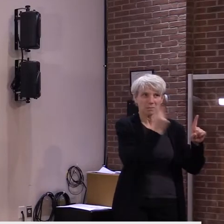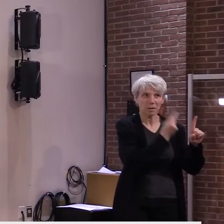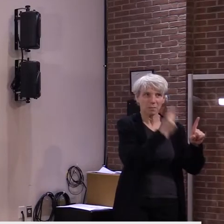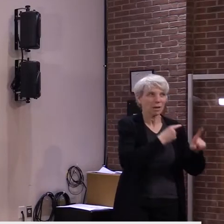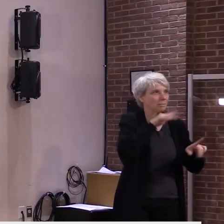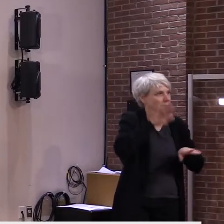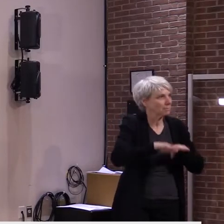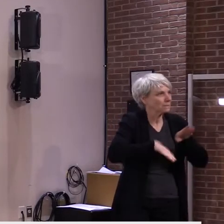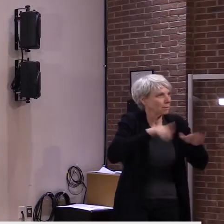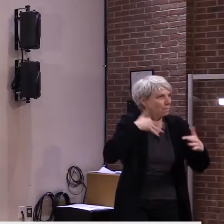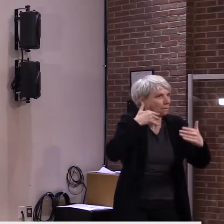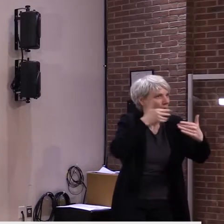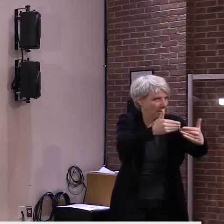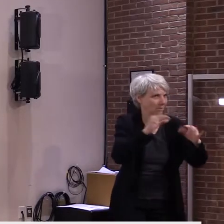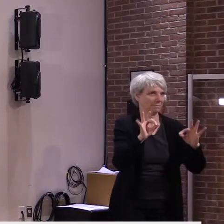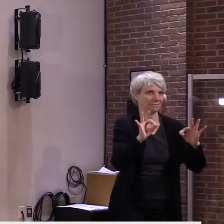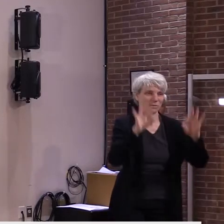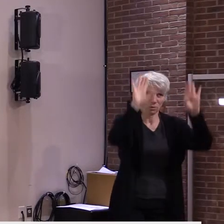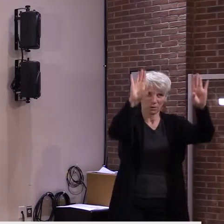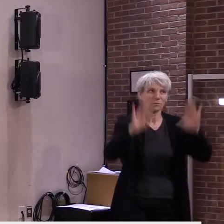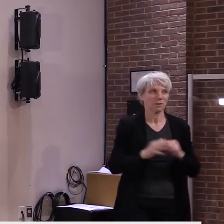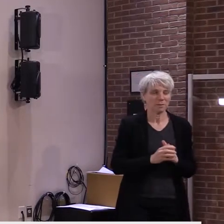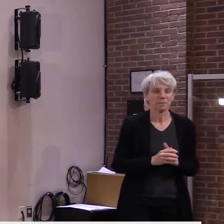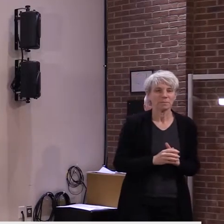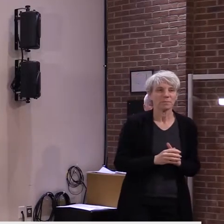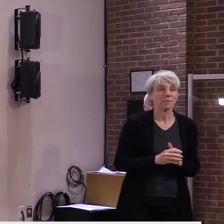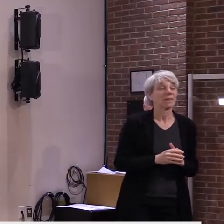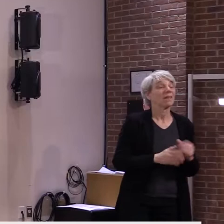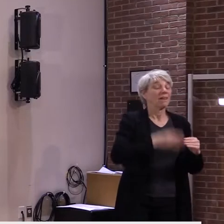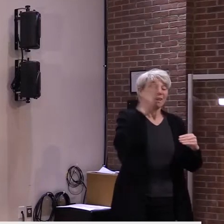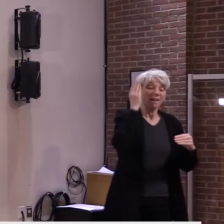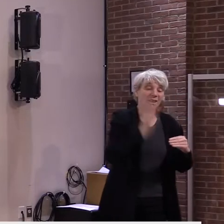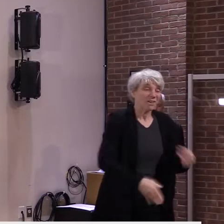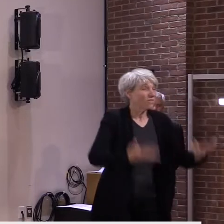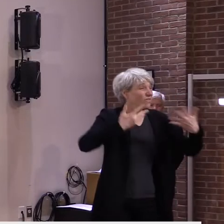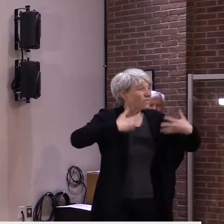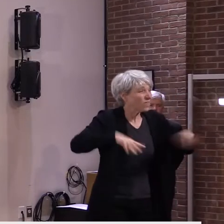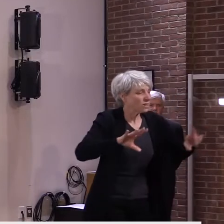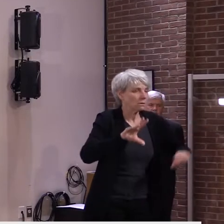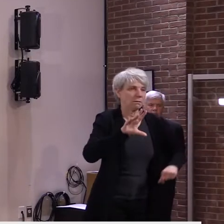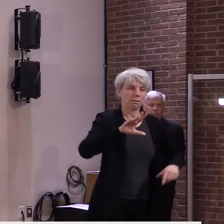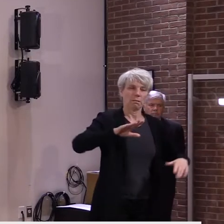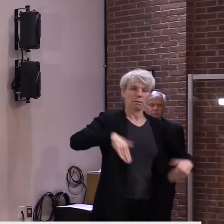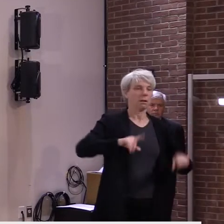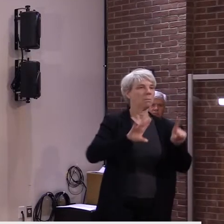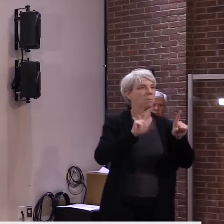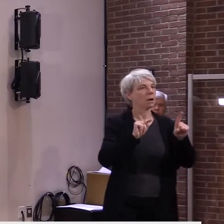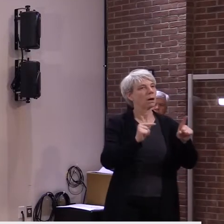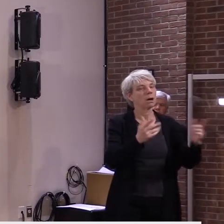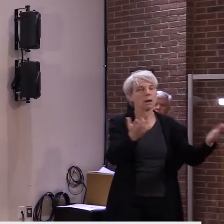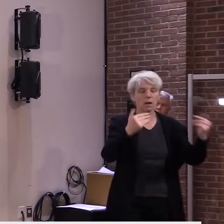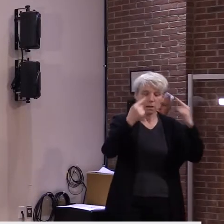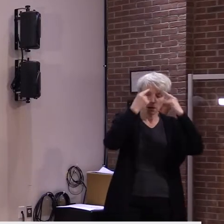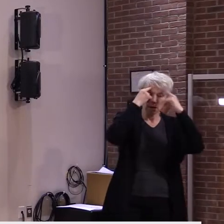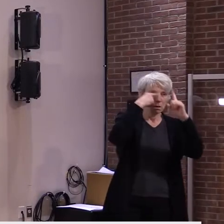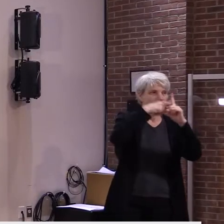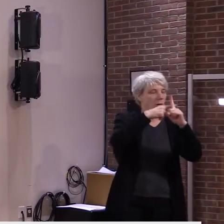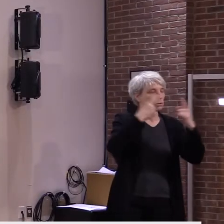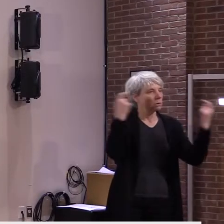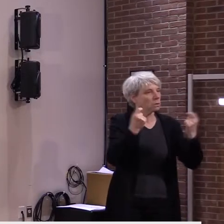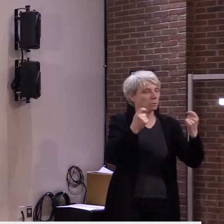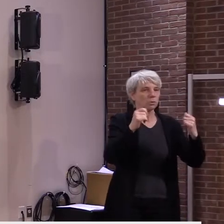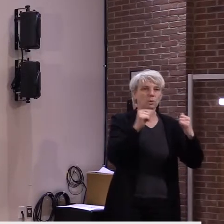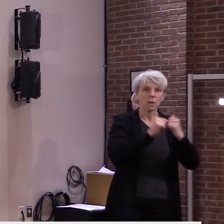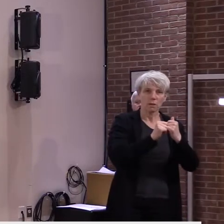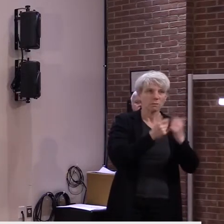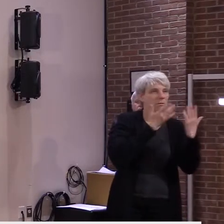need to take a moment to celebrate how far we've come together. It's because of Vermonters' willingness to protect themselves and one